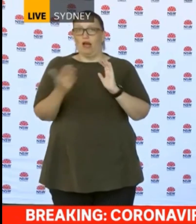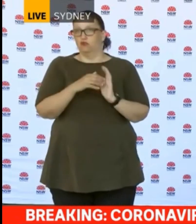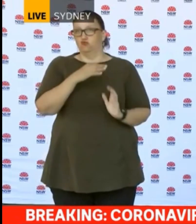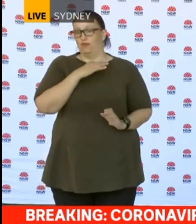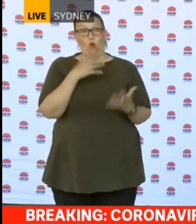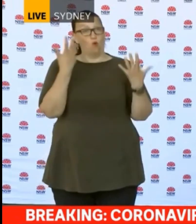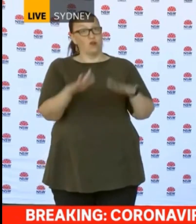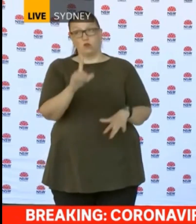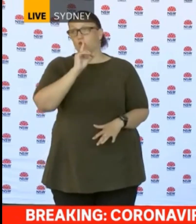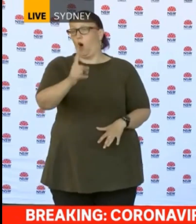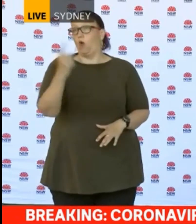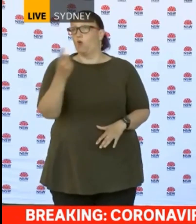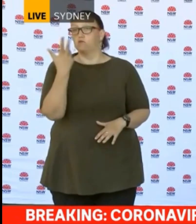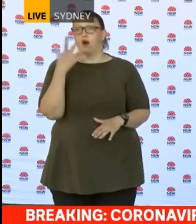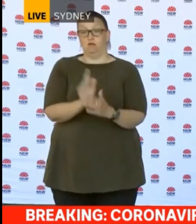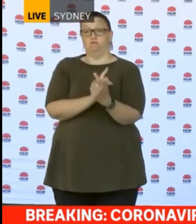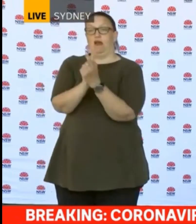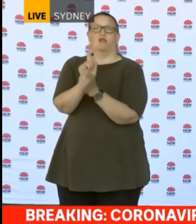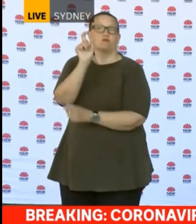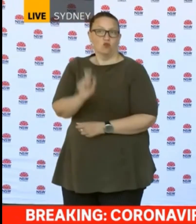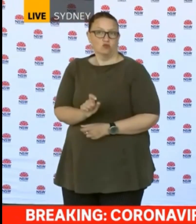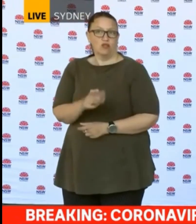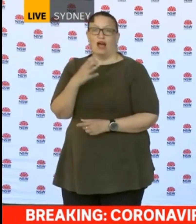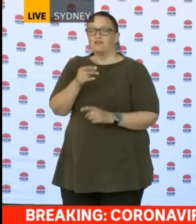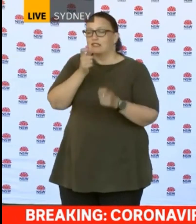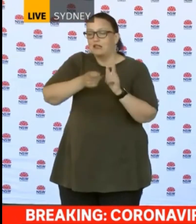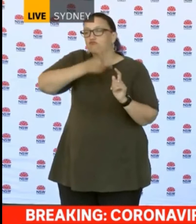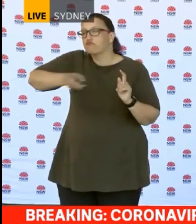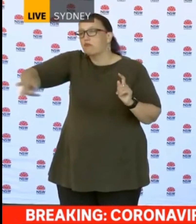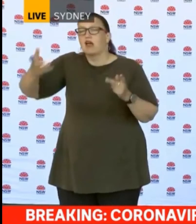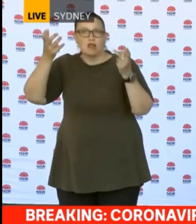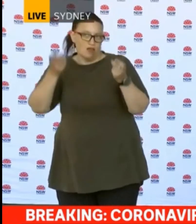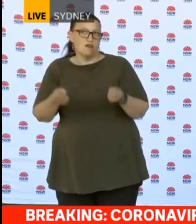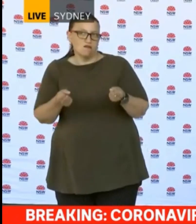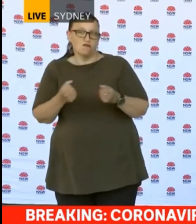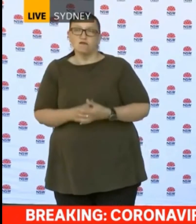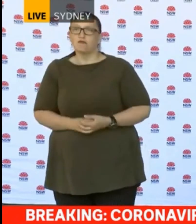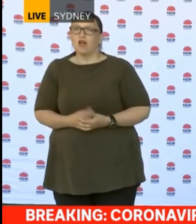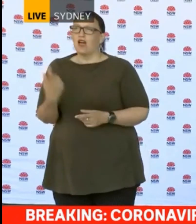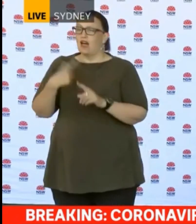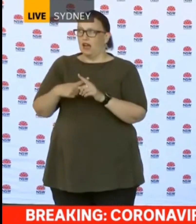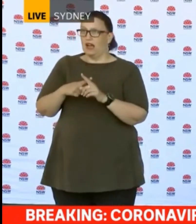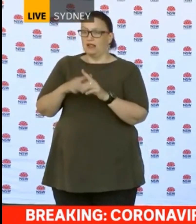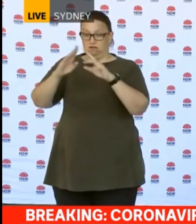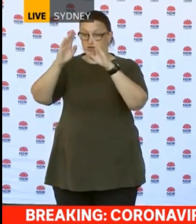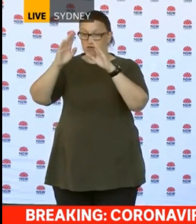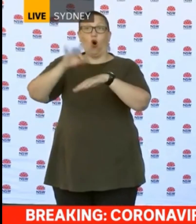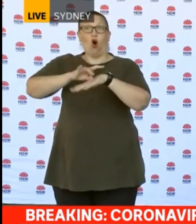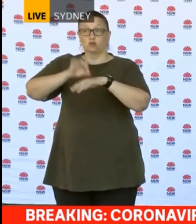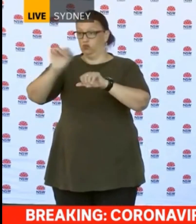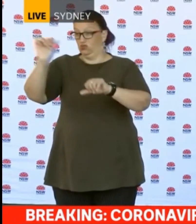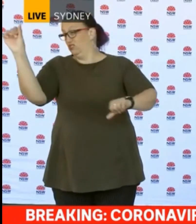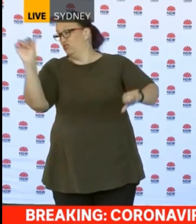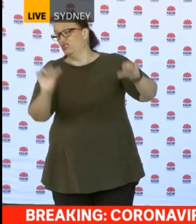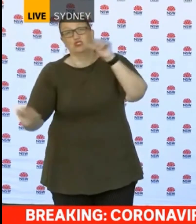are isolating. Routine testing is being undertaken, and the environments in which the